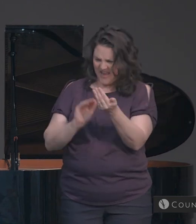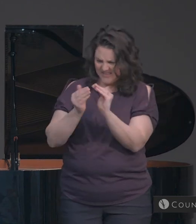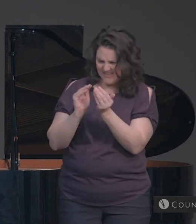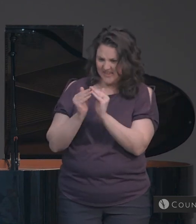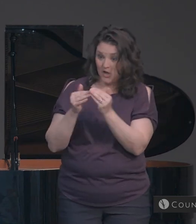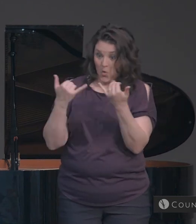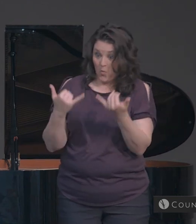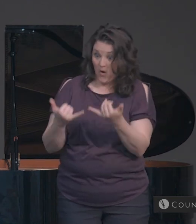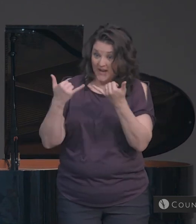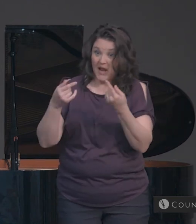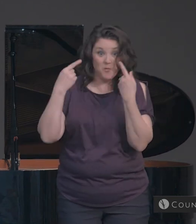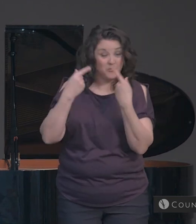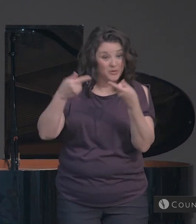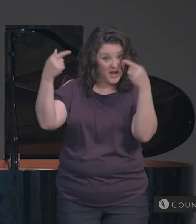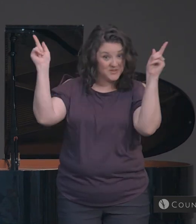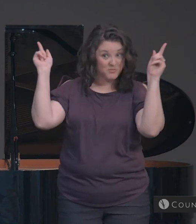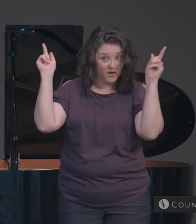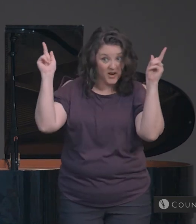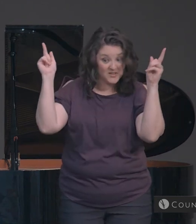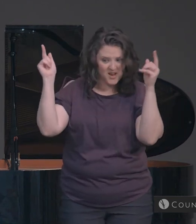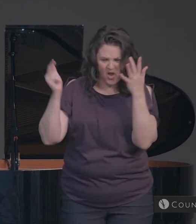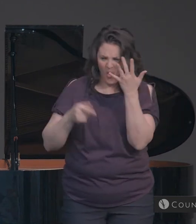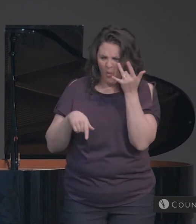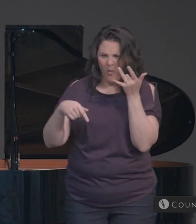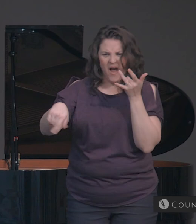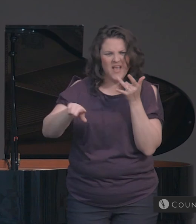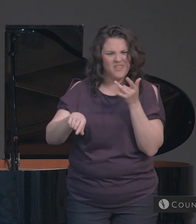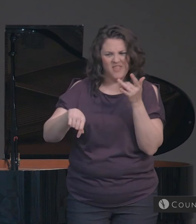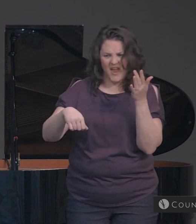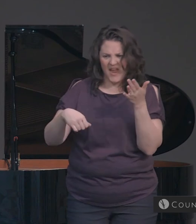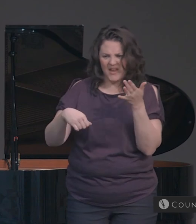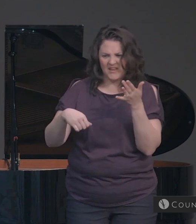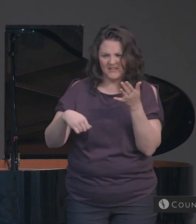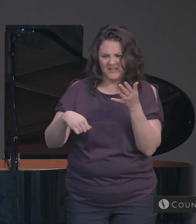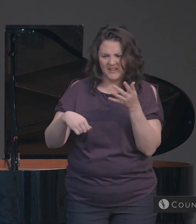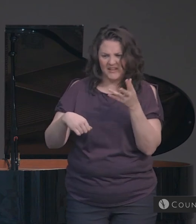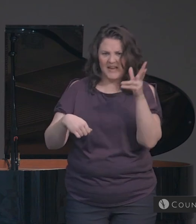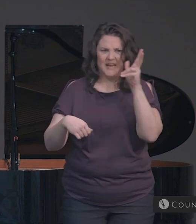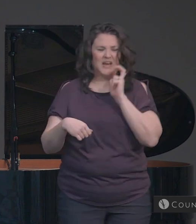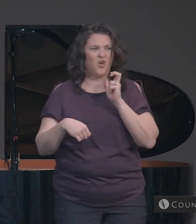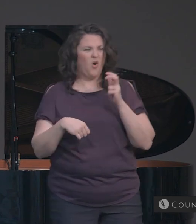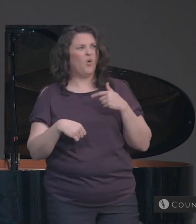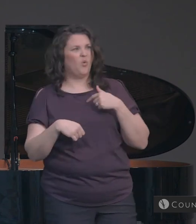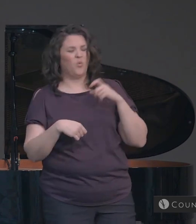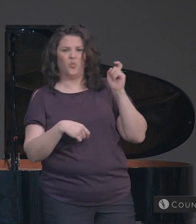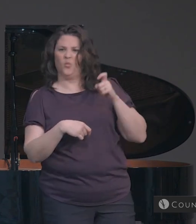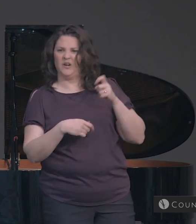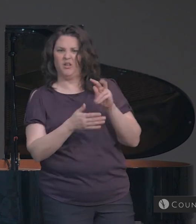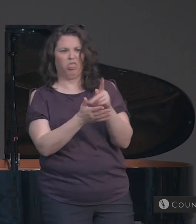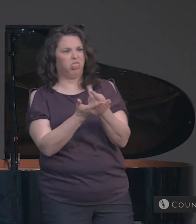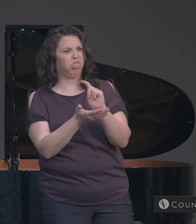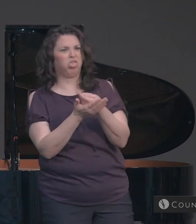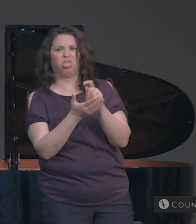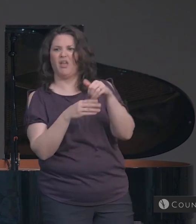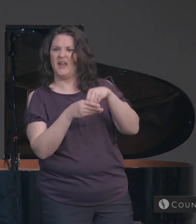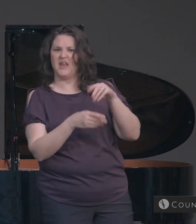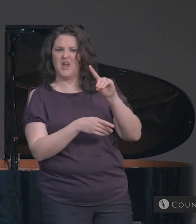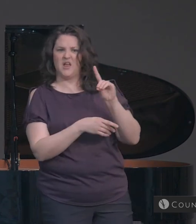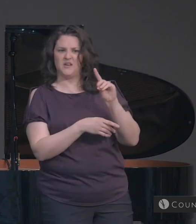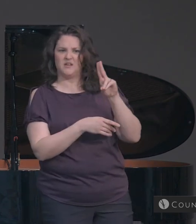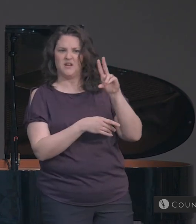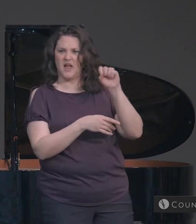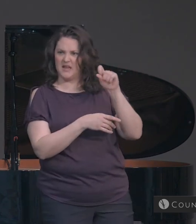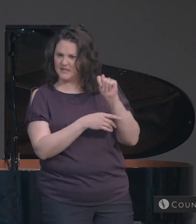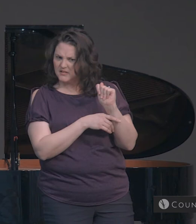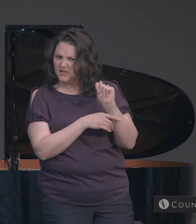is right now prosperous be called to roll themselves in dust? They would be called to